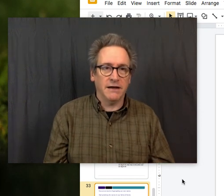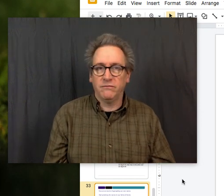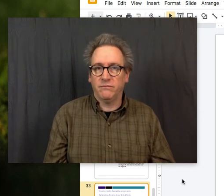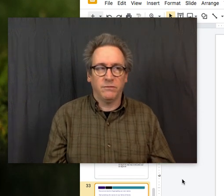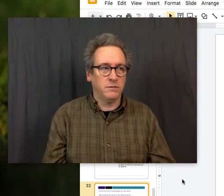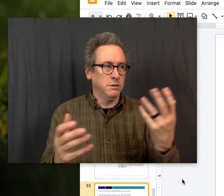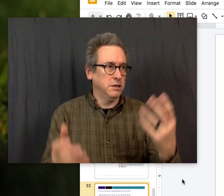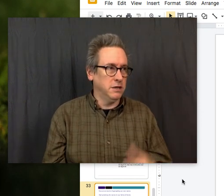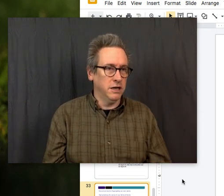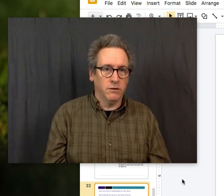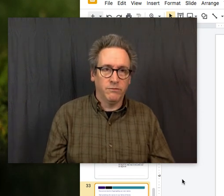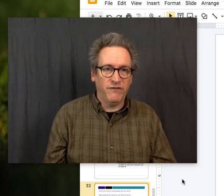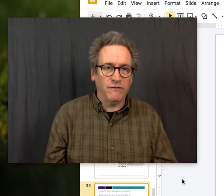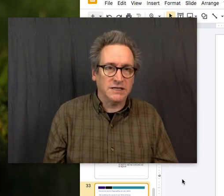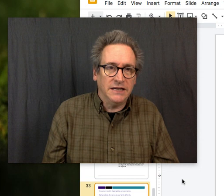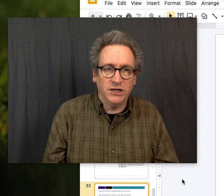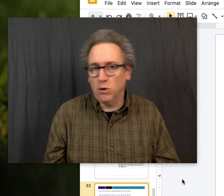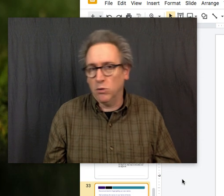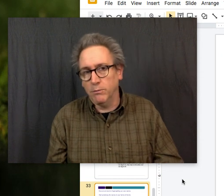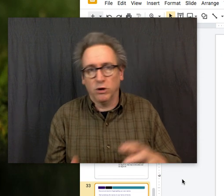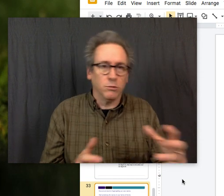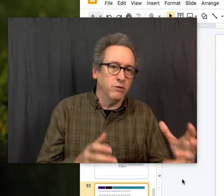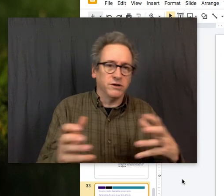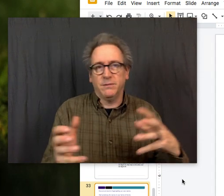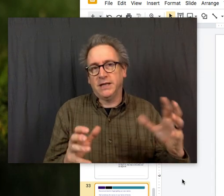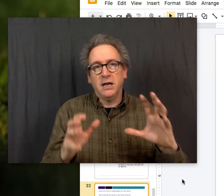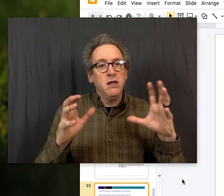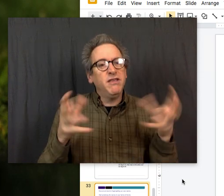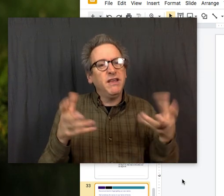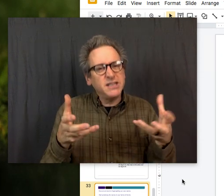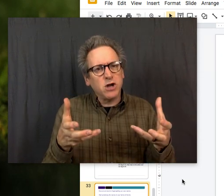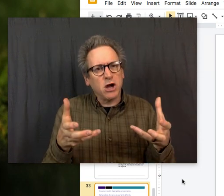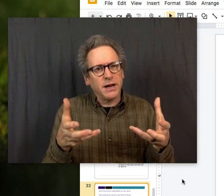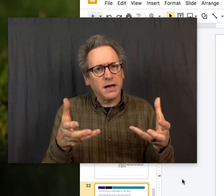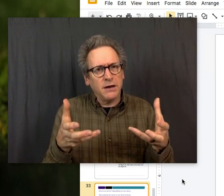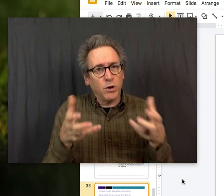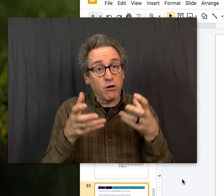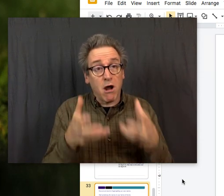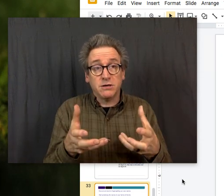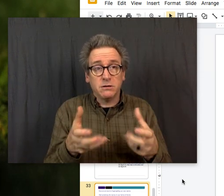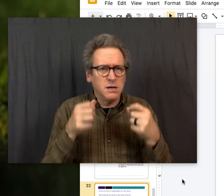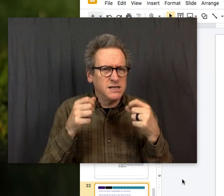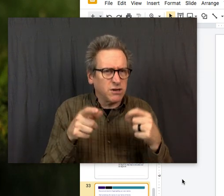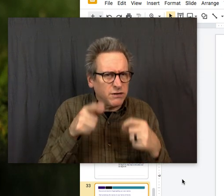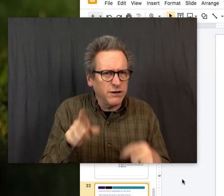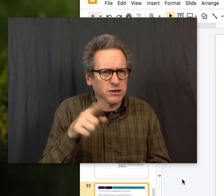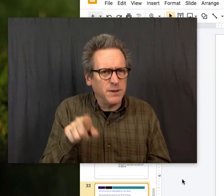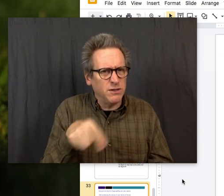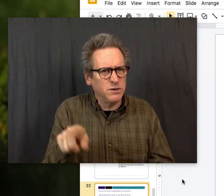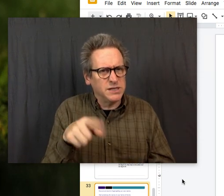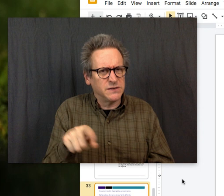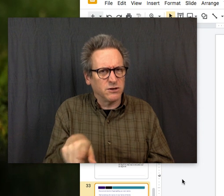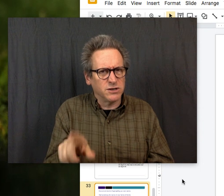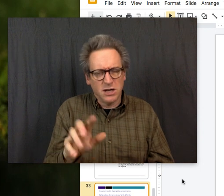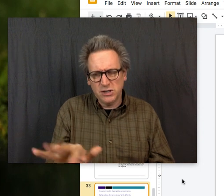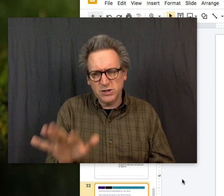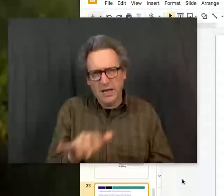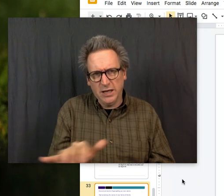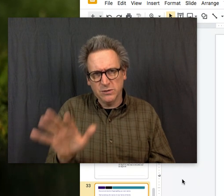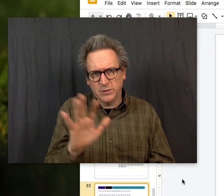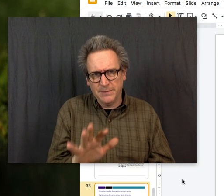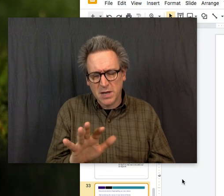like that. Favorite TV show or book or movie or something like that. Things that you talk about a lot, what your hobbies are, start to fingerspell those things first